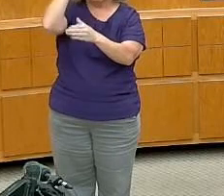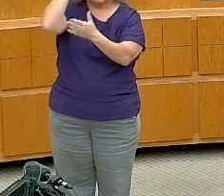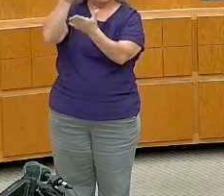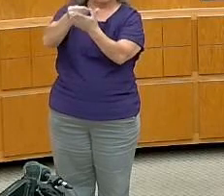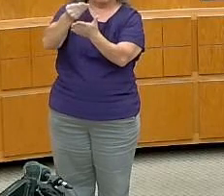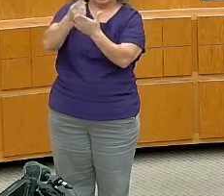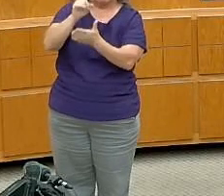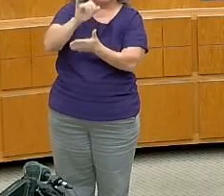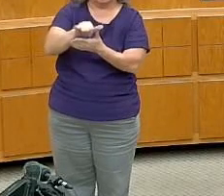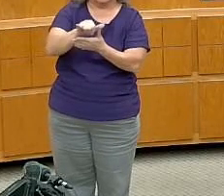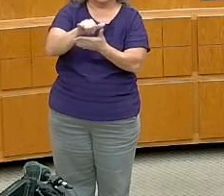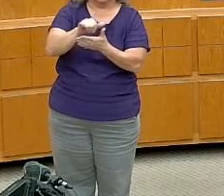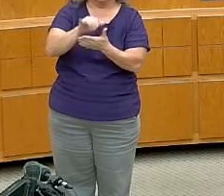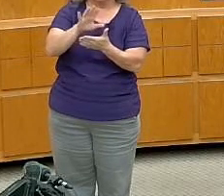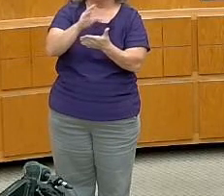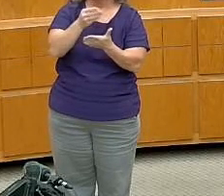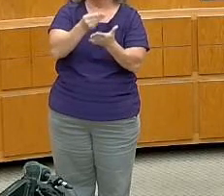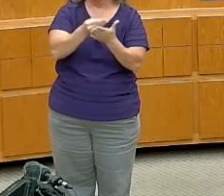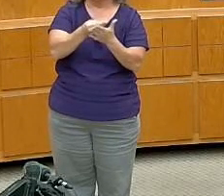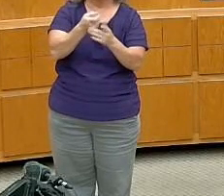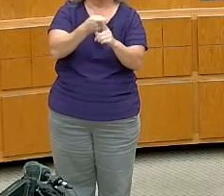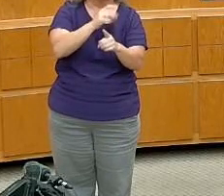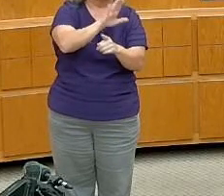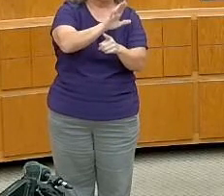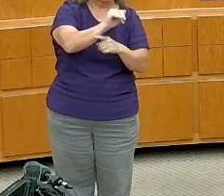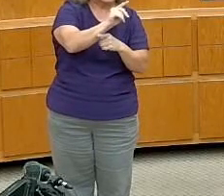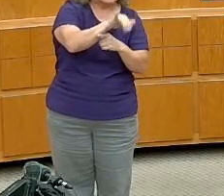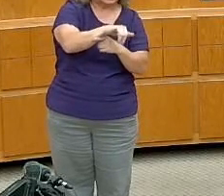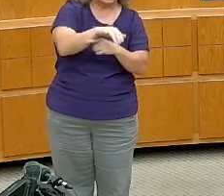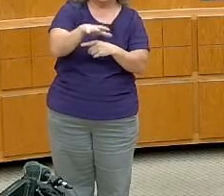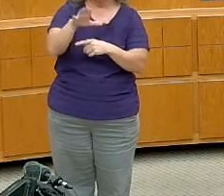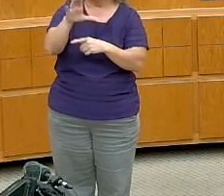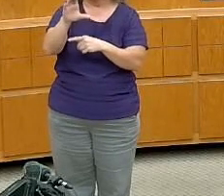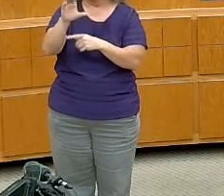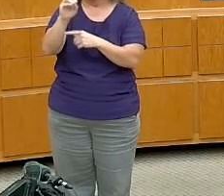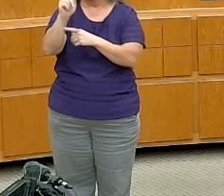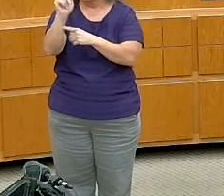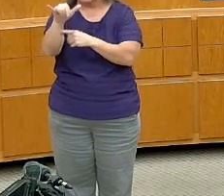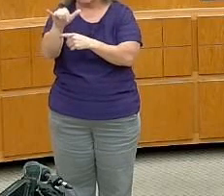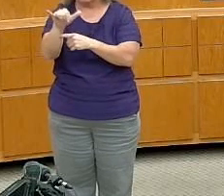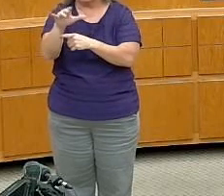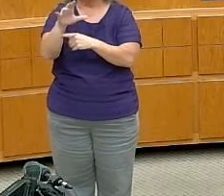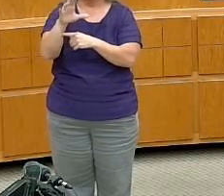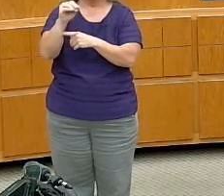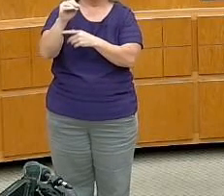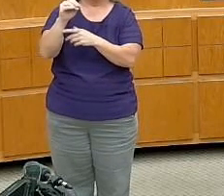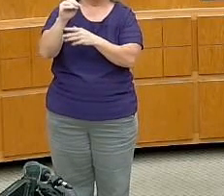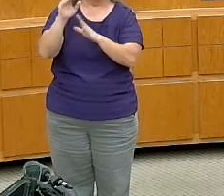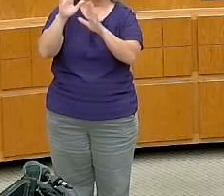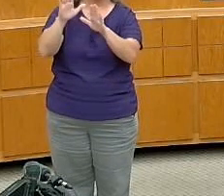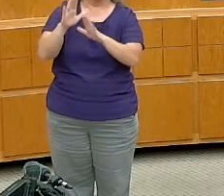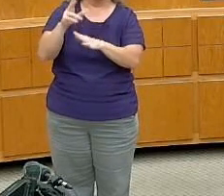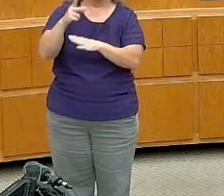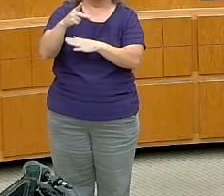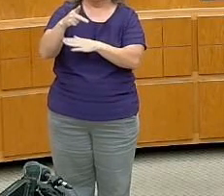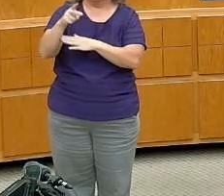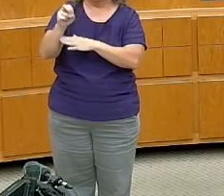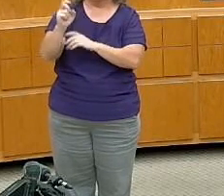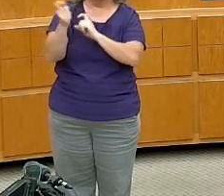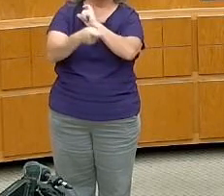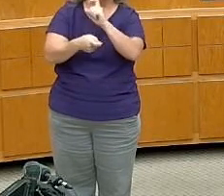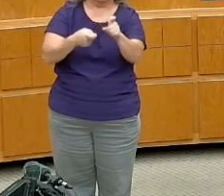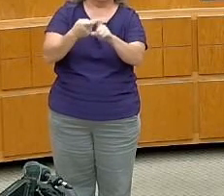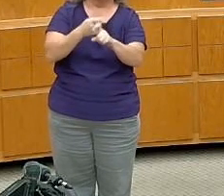these resources come from your city, your county, and through the graciousness of the PPE donated and the staff from Driscoll Children's